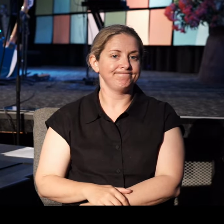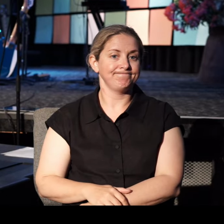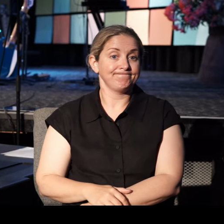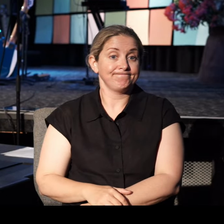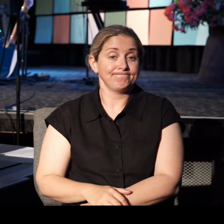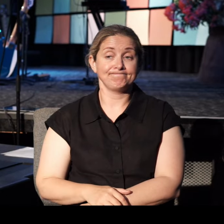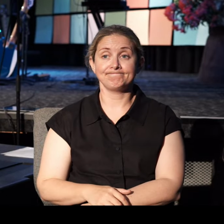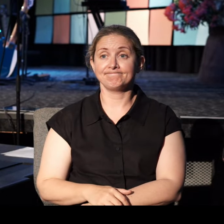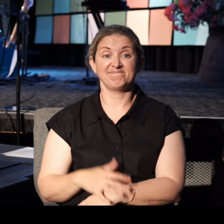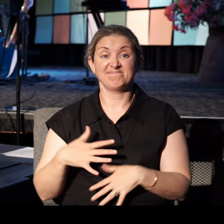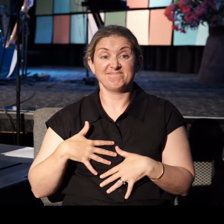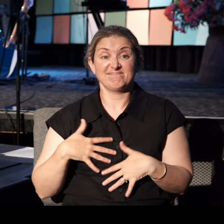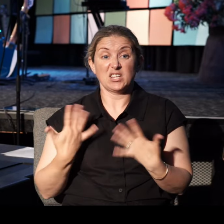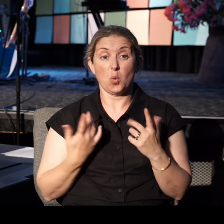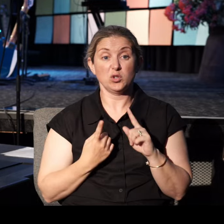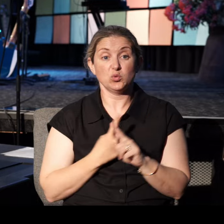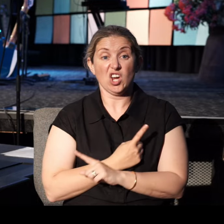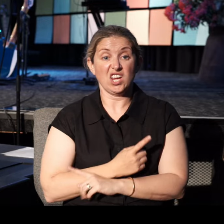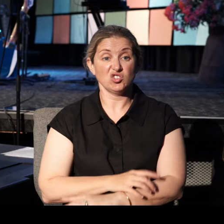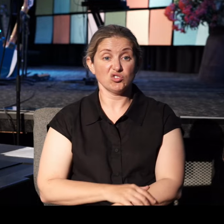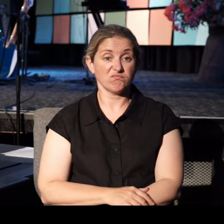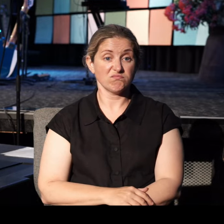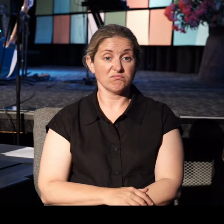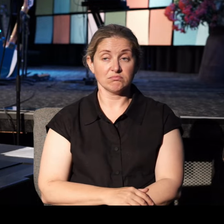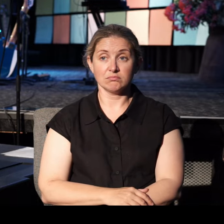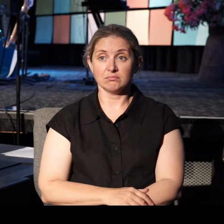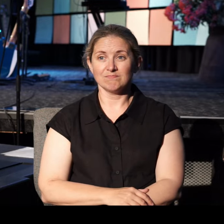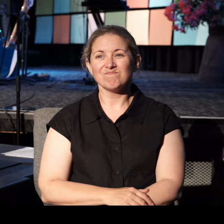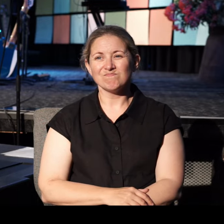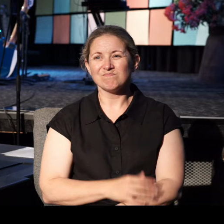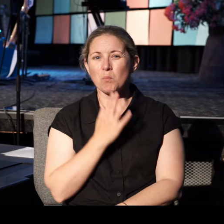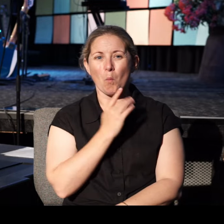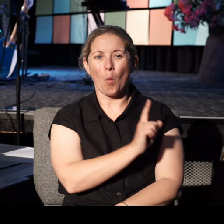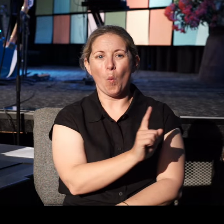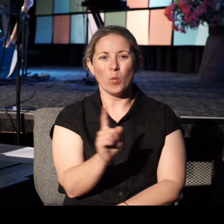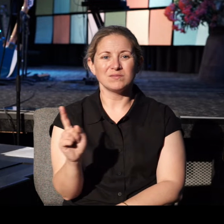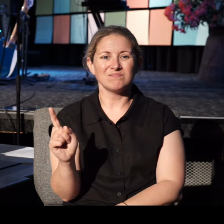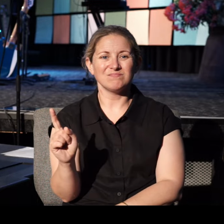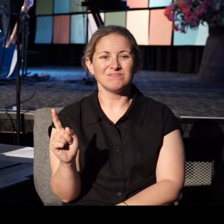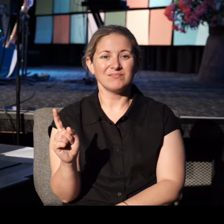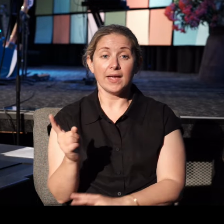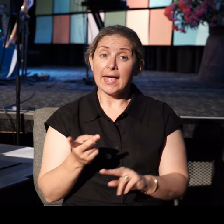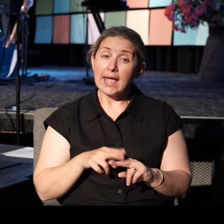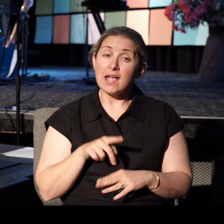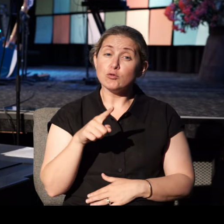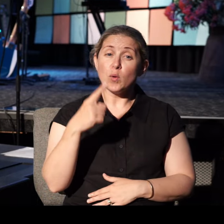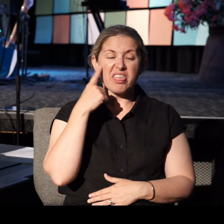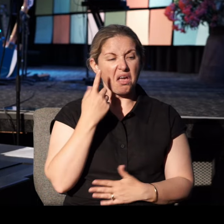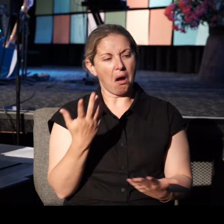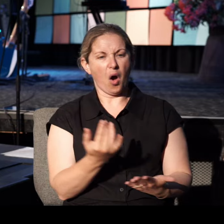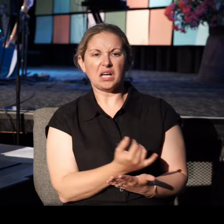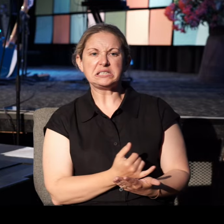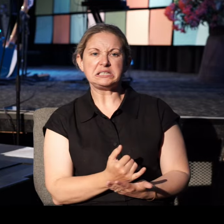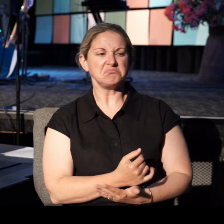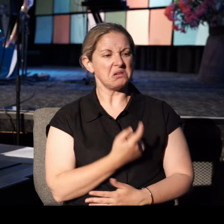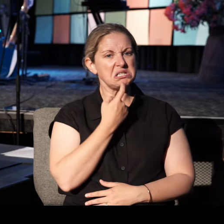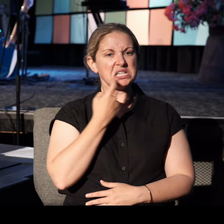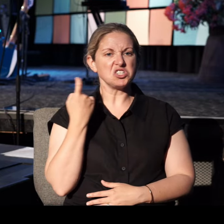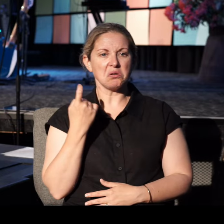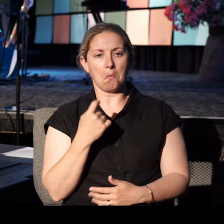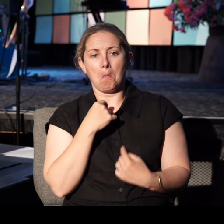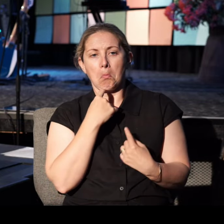grow, and you need to be warned. I want to warn you that if you've made peace with your sin and addictions